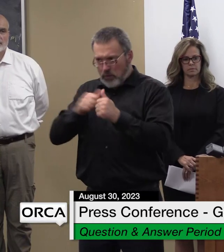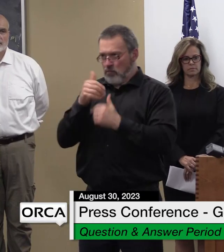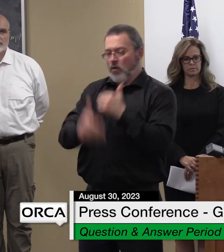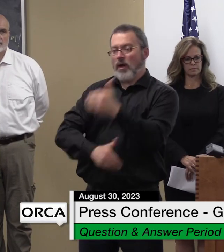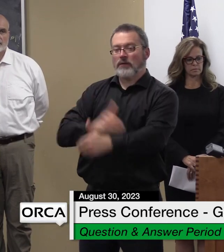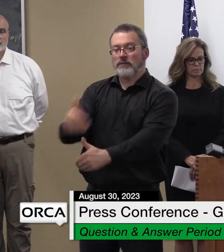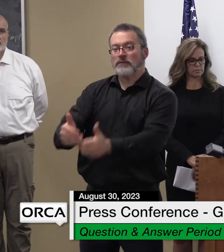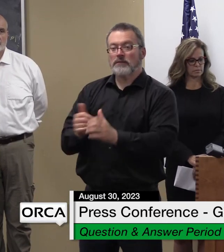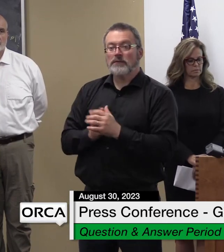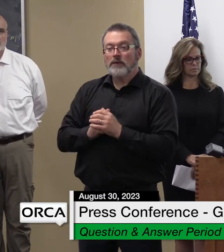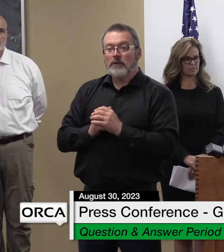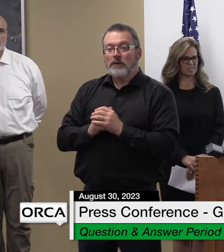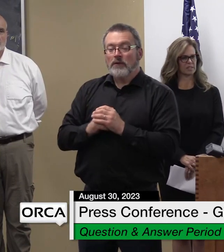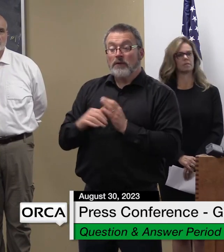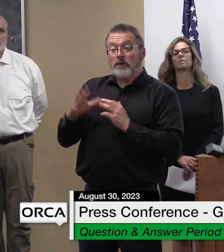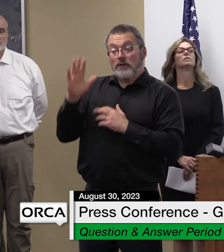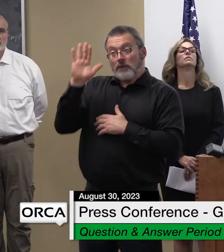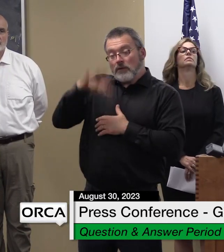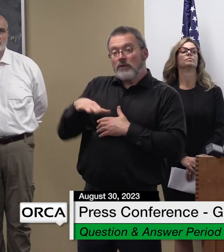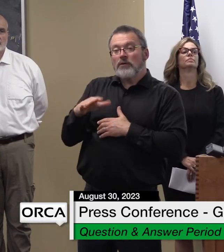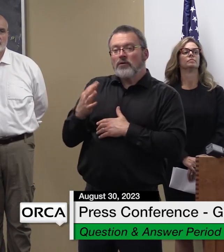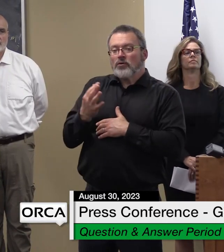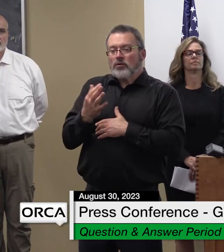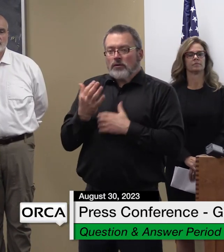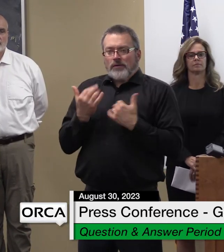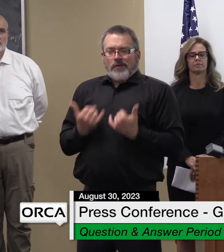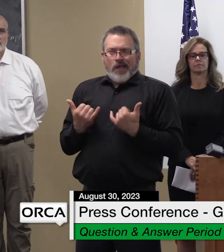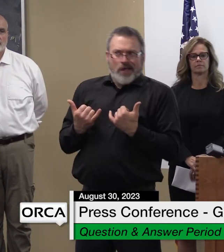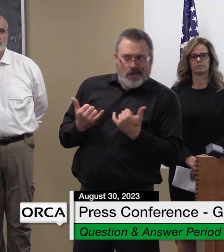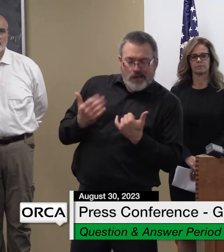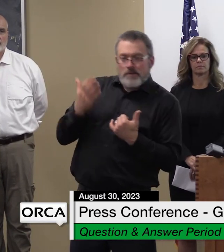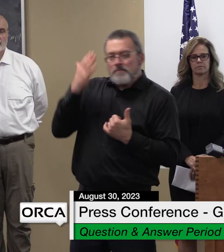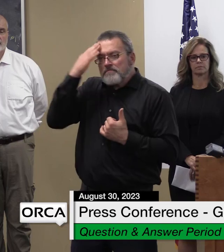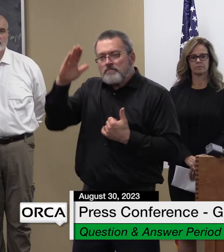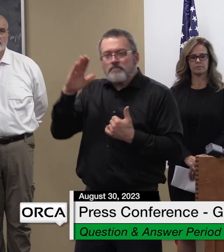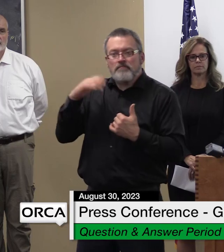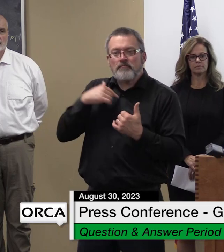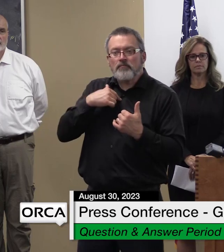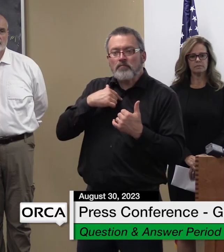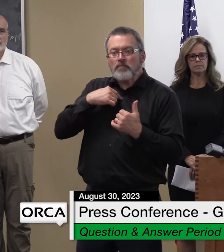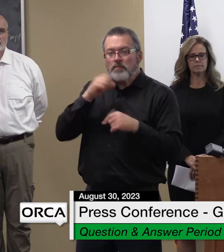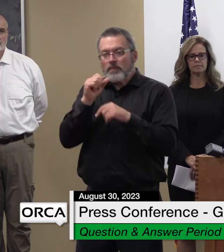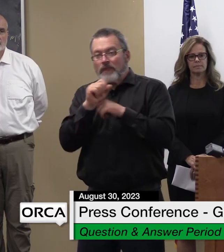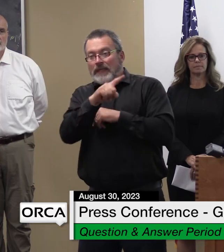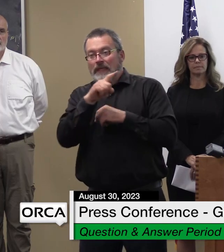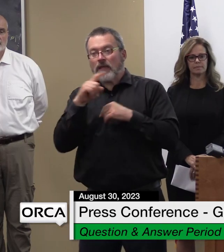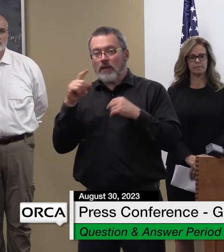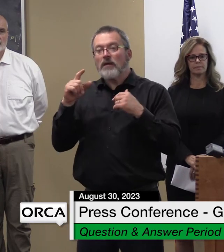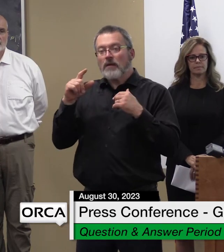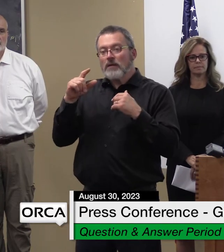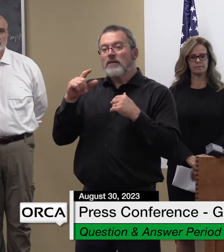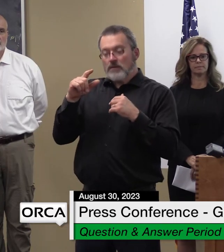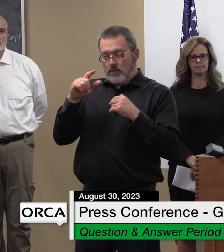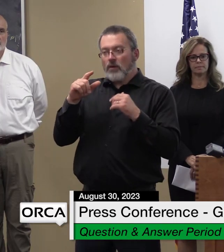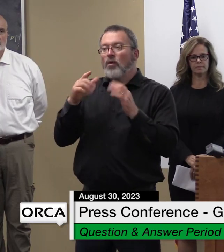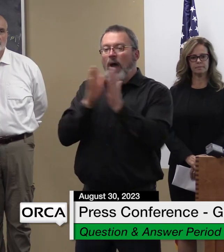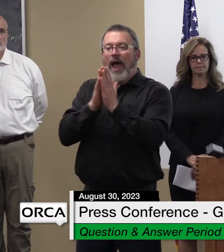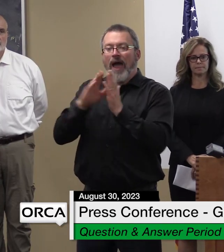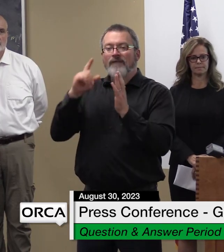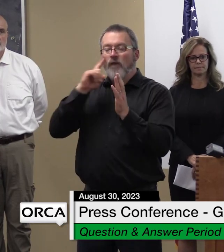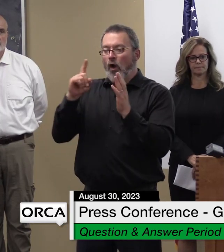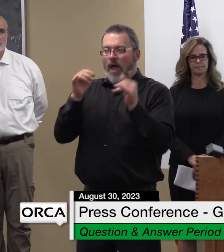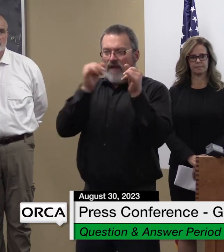are, will soon, most likely today, be sending a request to extend the IA deadline from September 12th